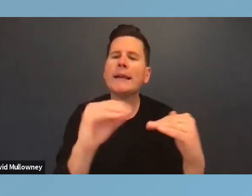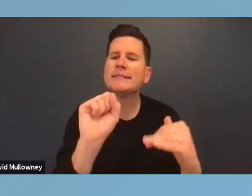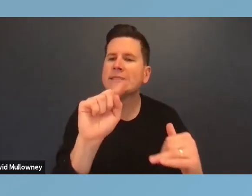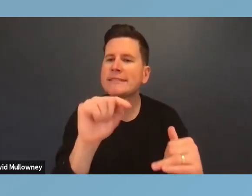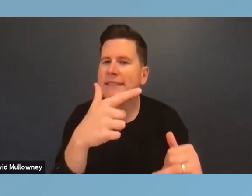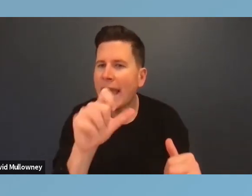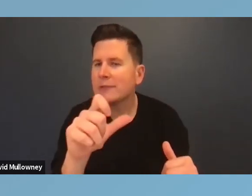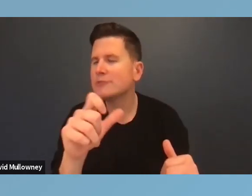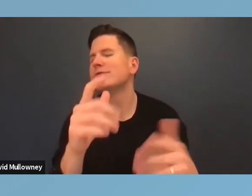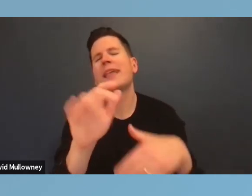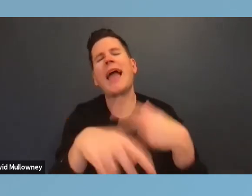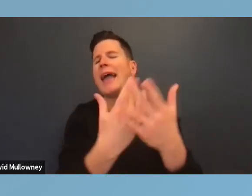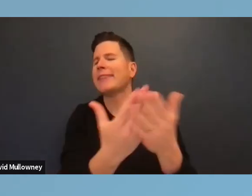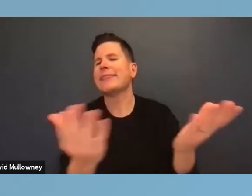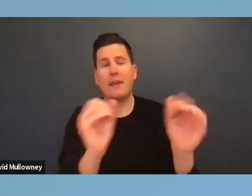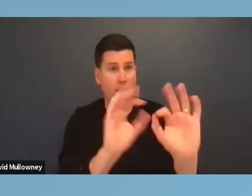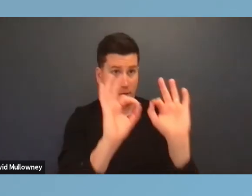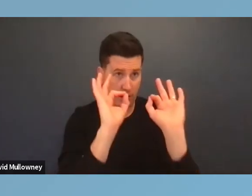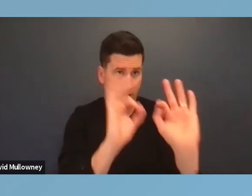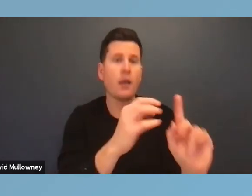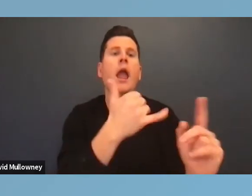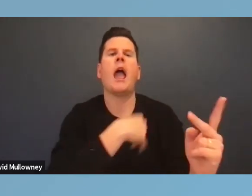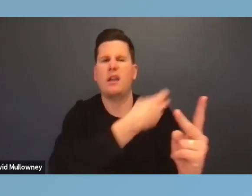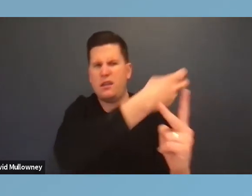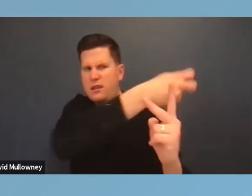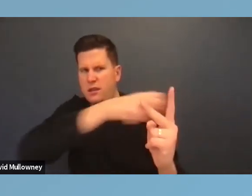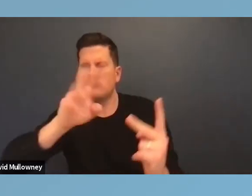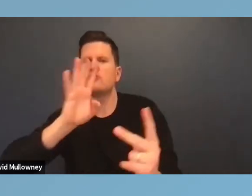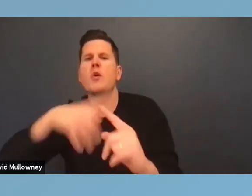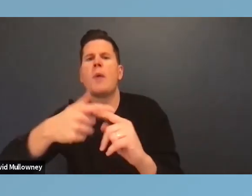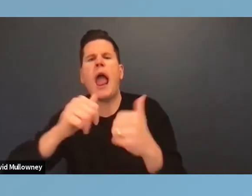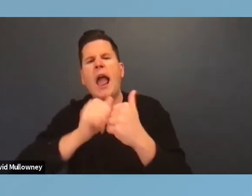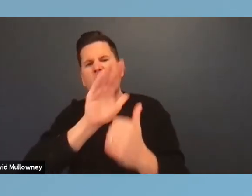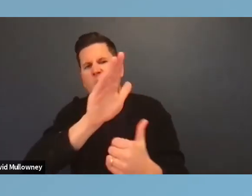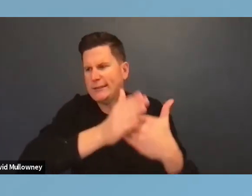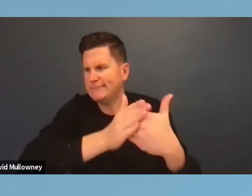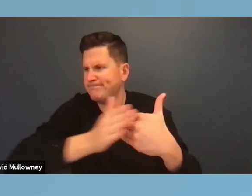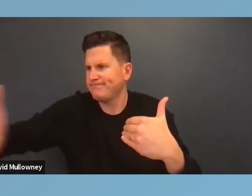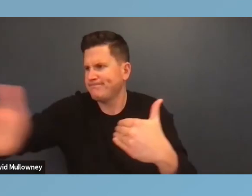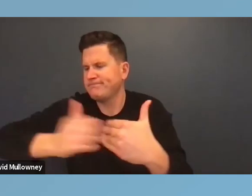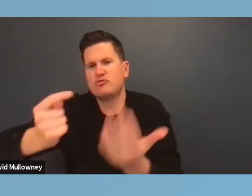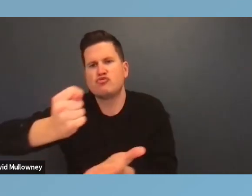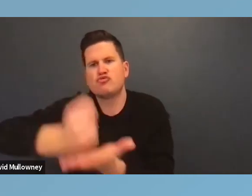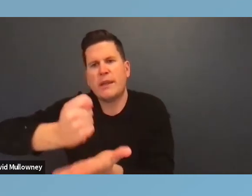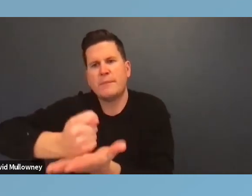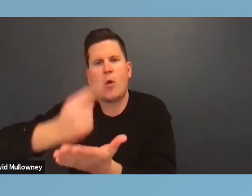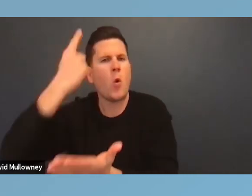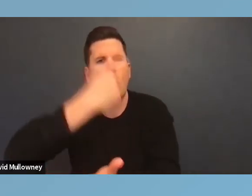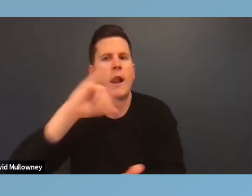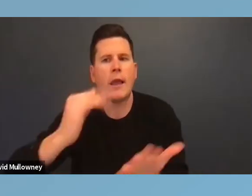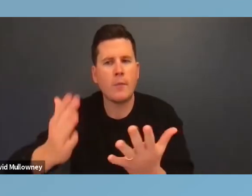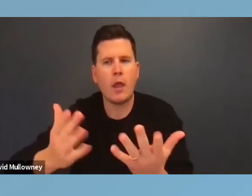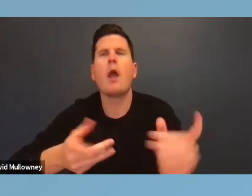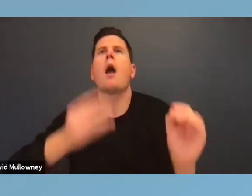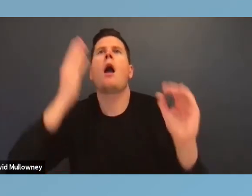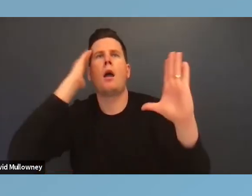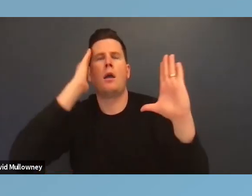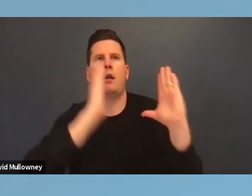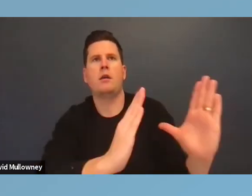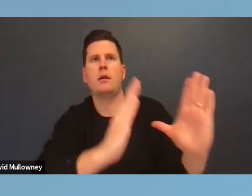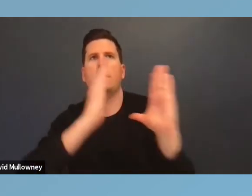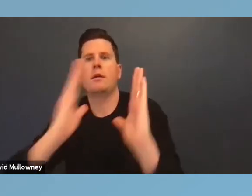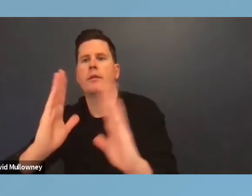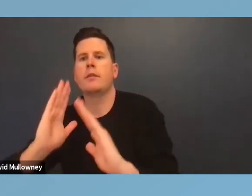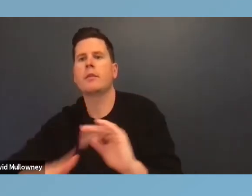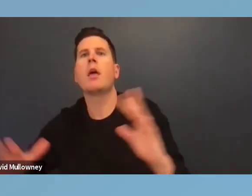it, the stage, all of those things, be set with that, and then say, okay, now we're going to move on and talk about treatment and